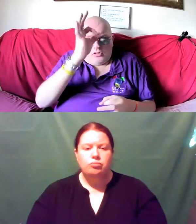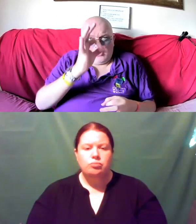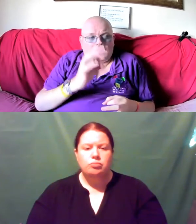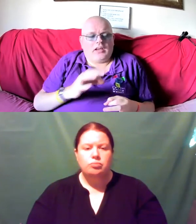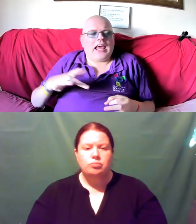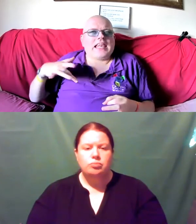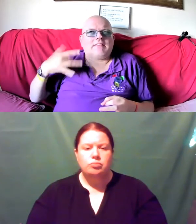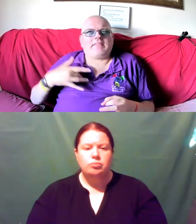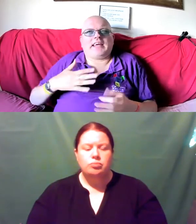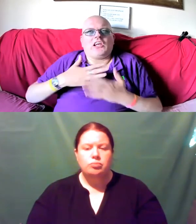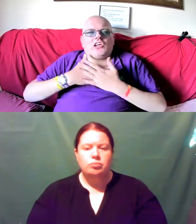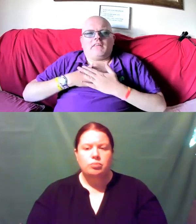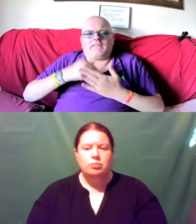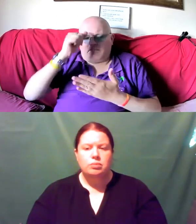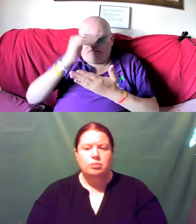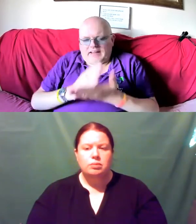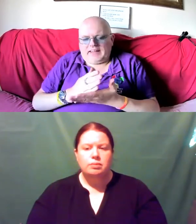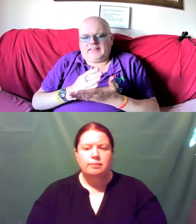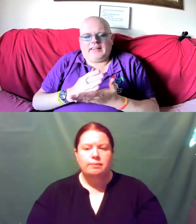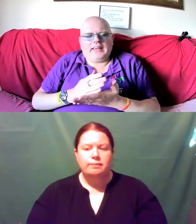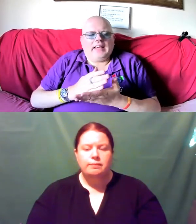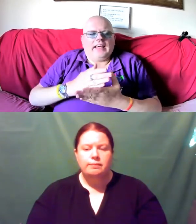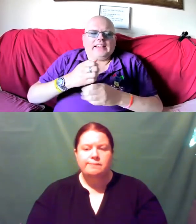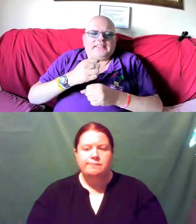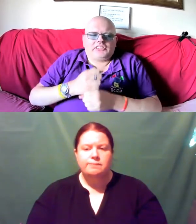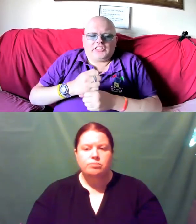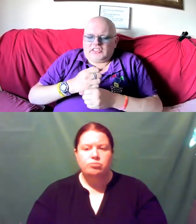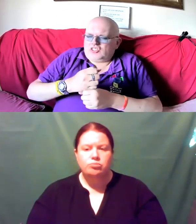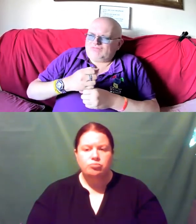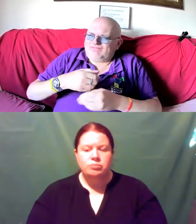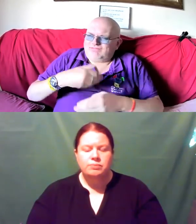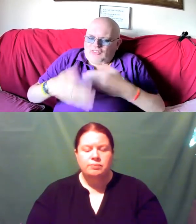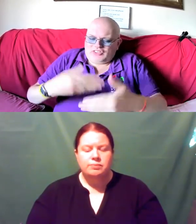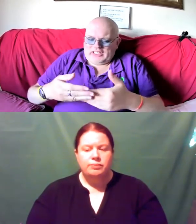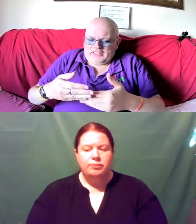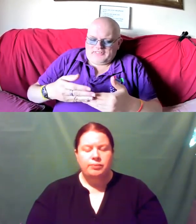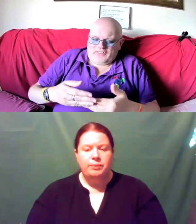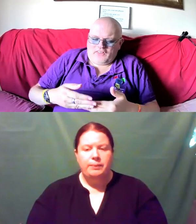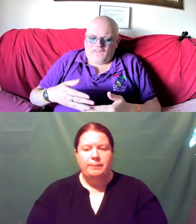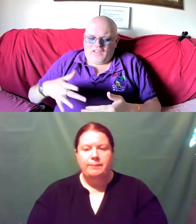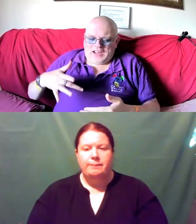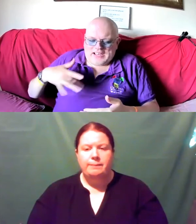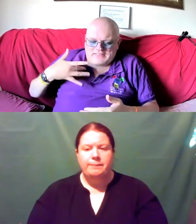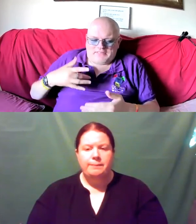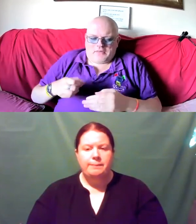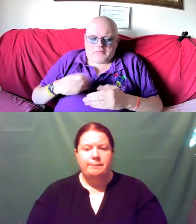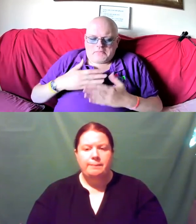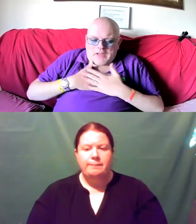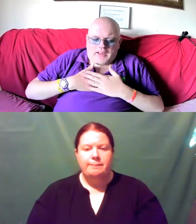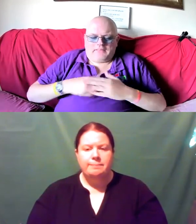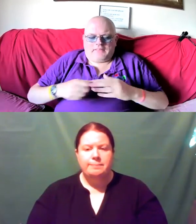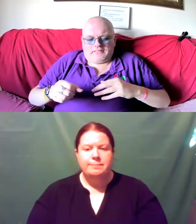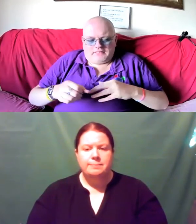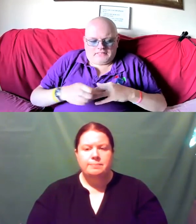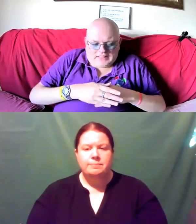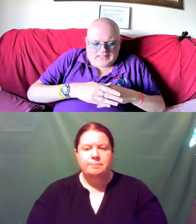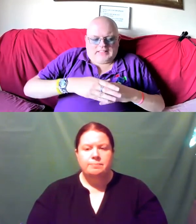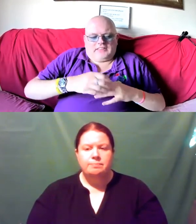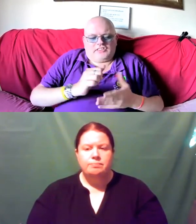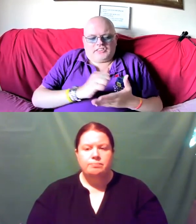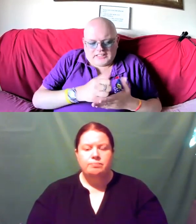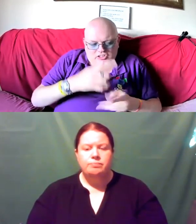England's process on identity, sexuality, relationships, marriage. And the Methodists have just voted to allow same-sex marriage for